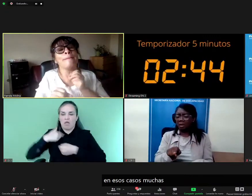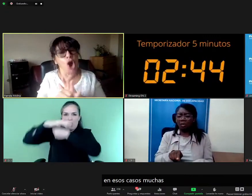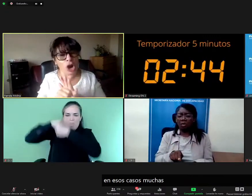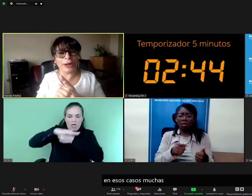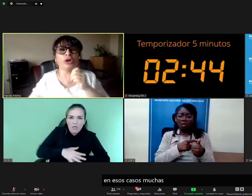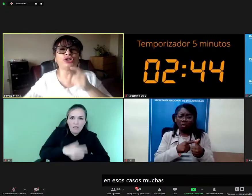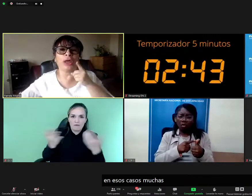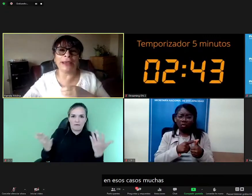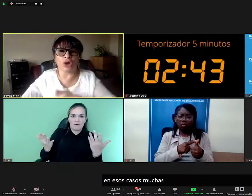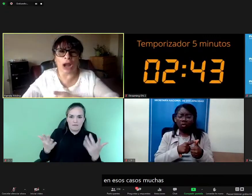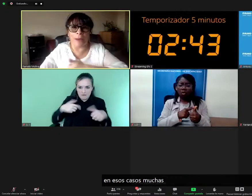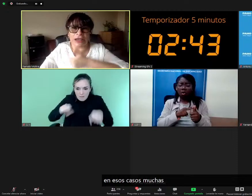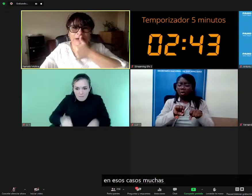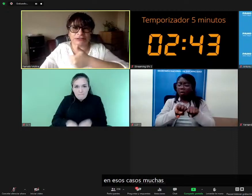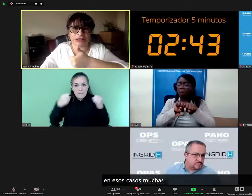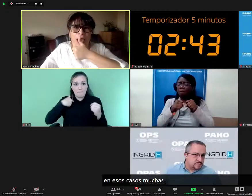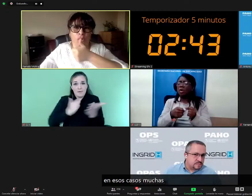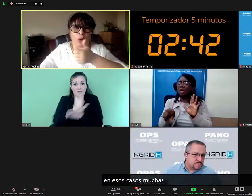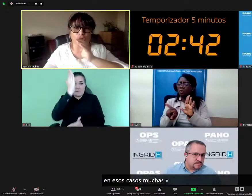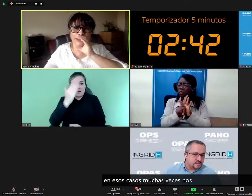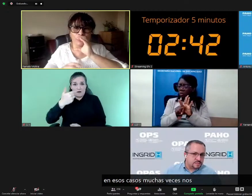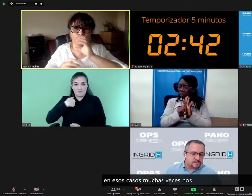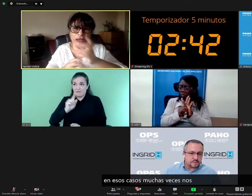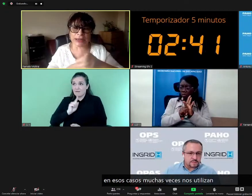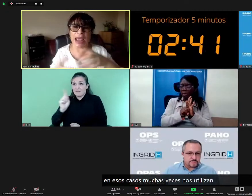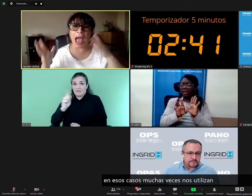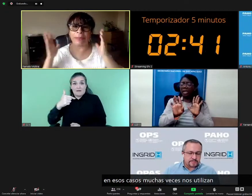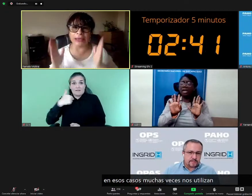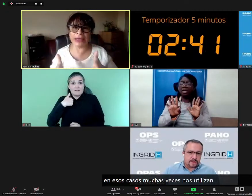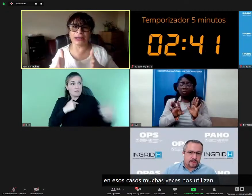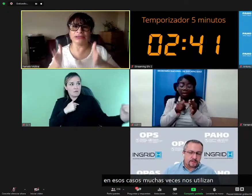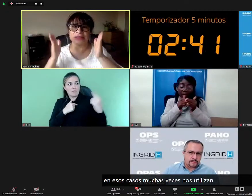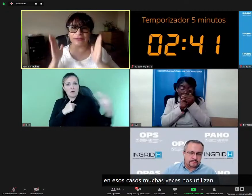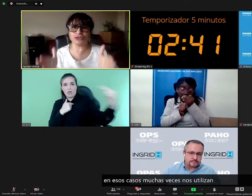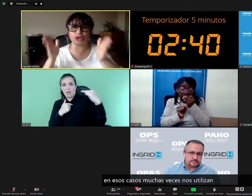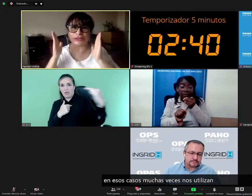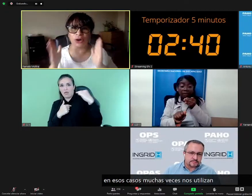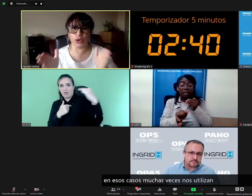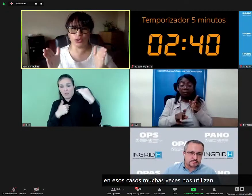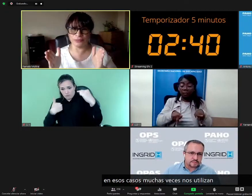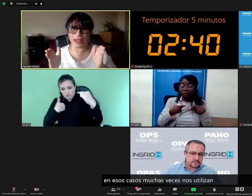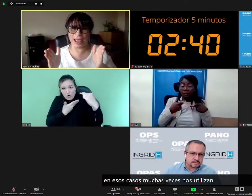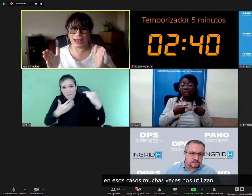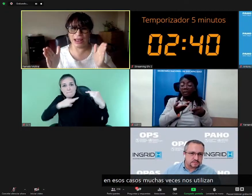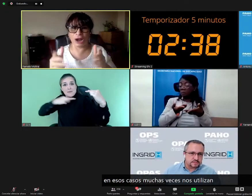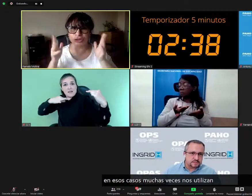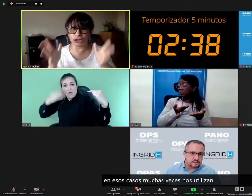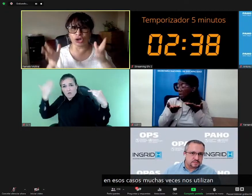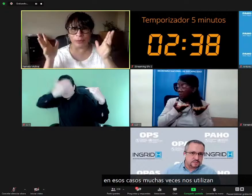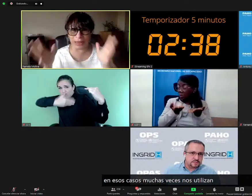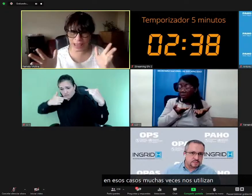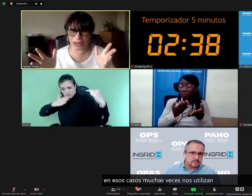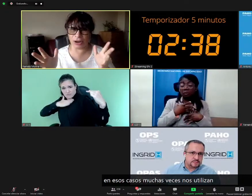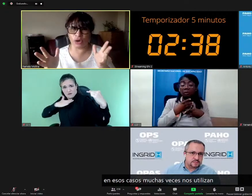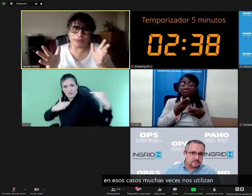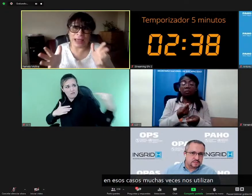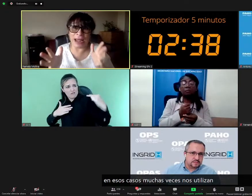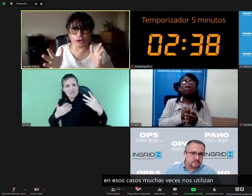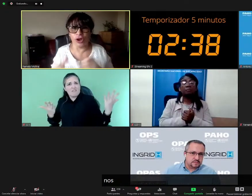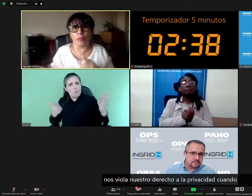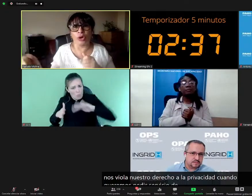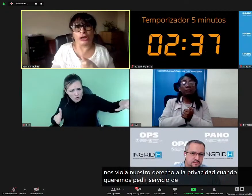victimized because probably they are violating a right to privacy whenever we want to ask